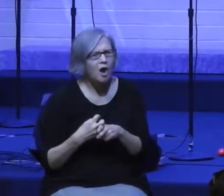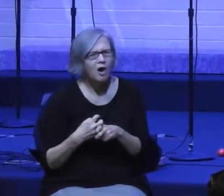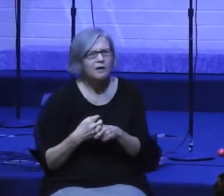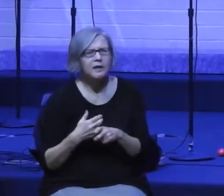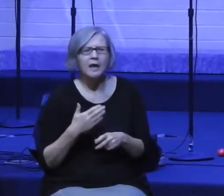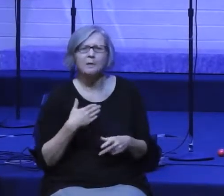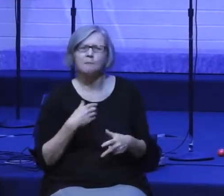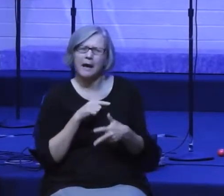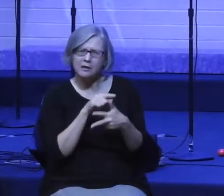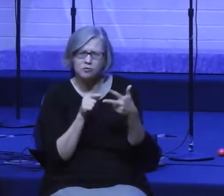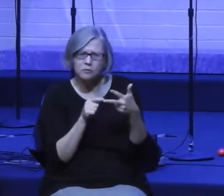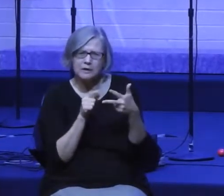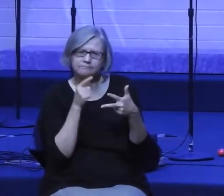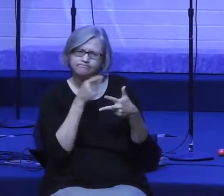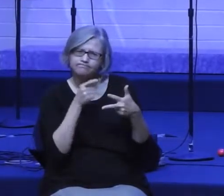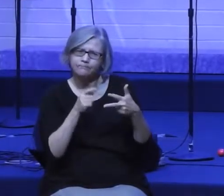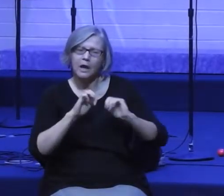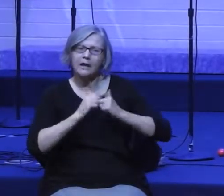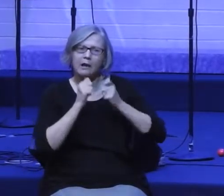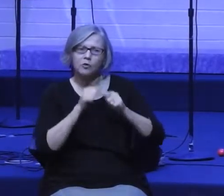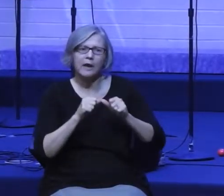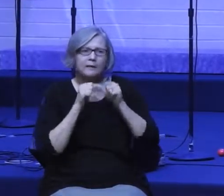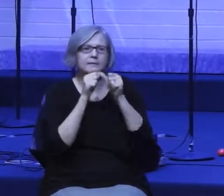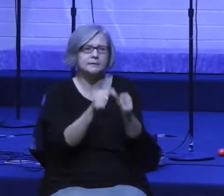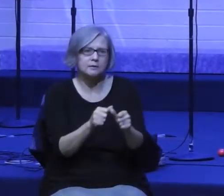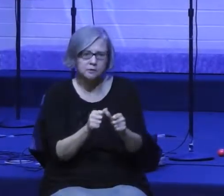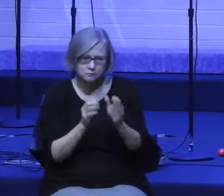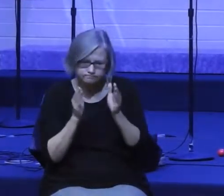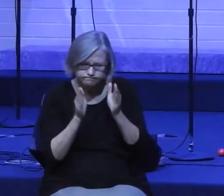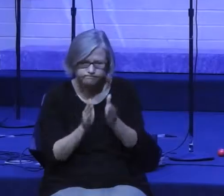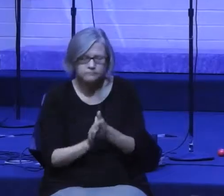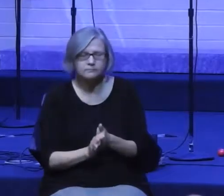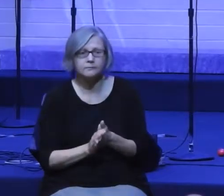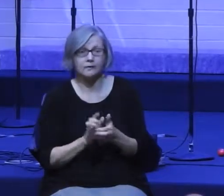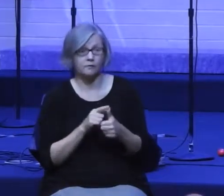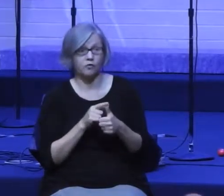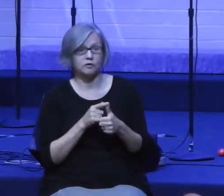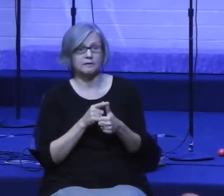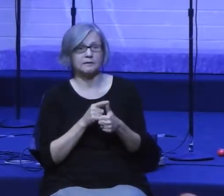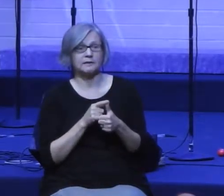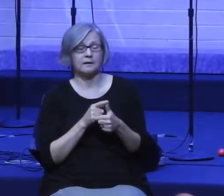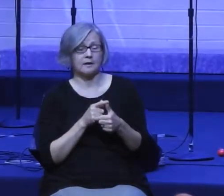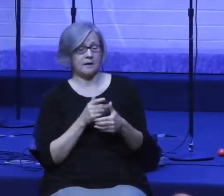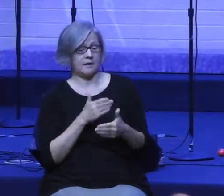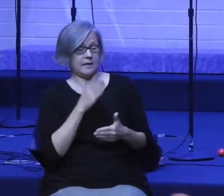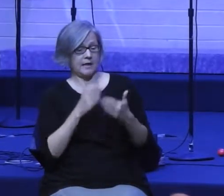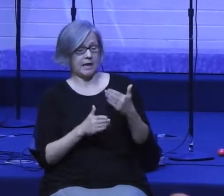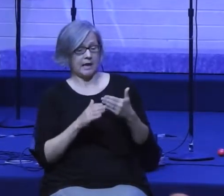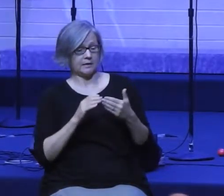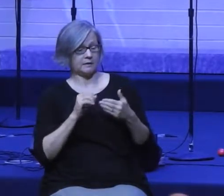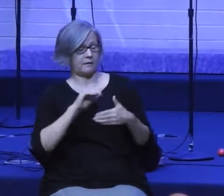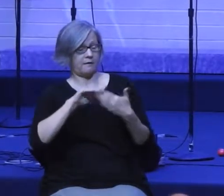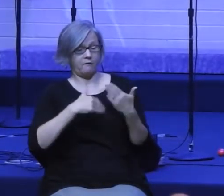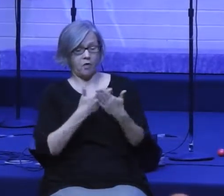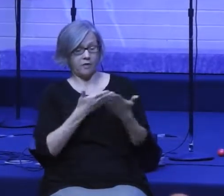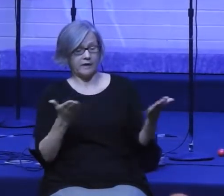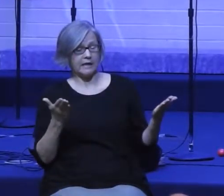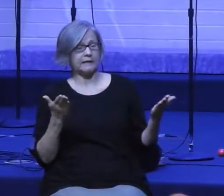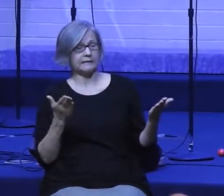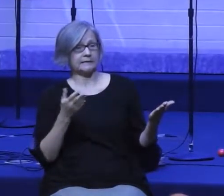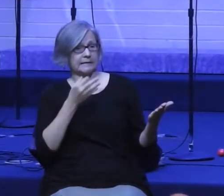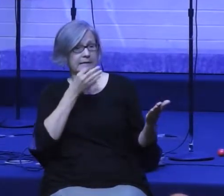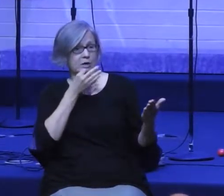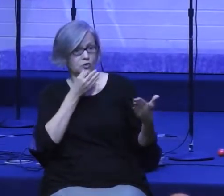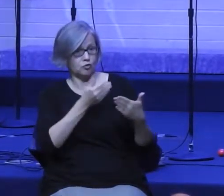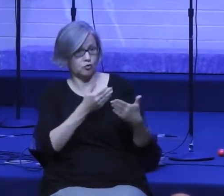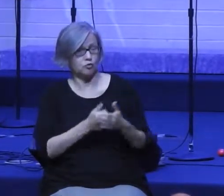things that I think are his words of stay the course, stay faithful, do not turn your backs. No matter